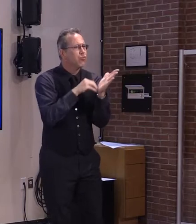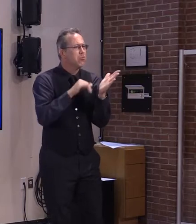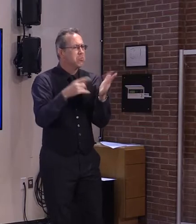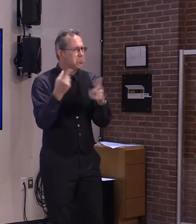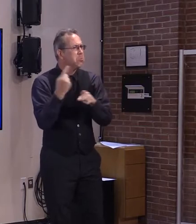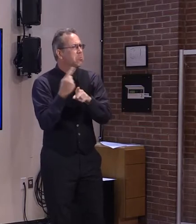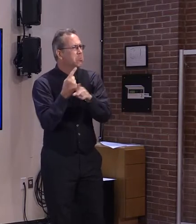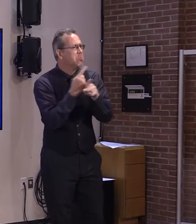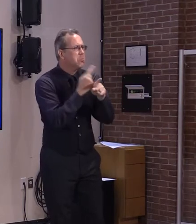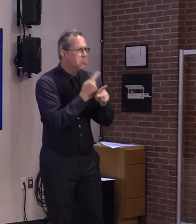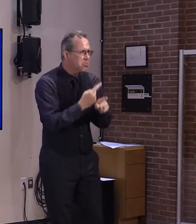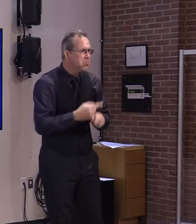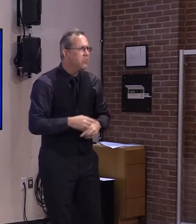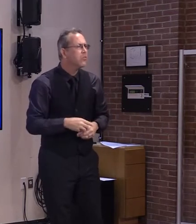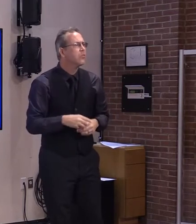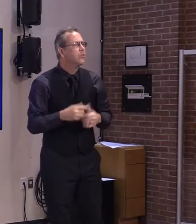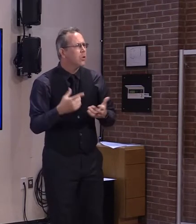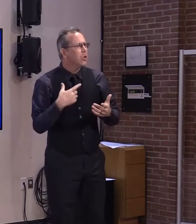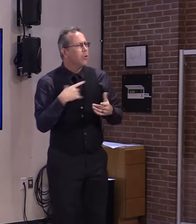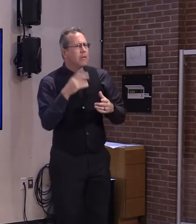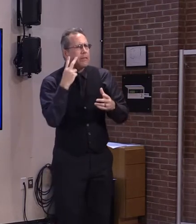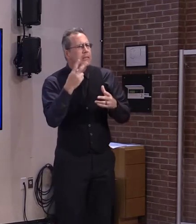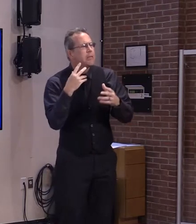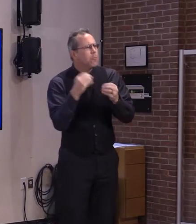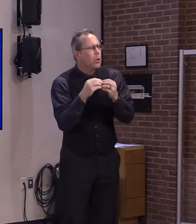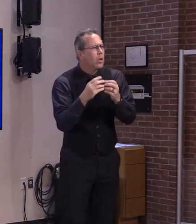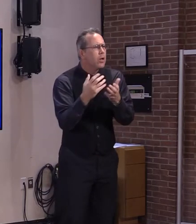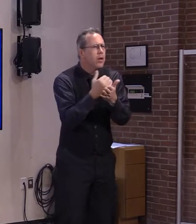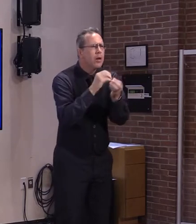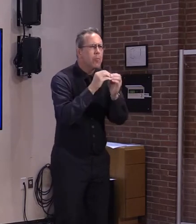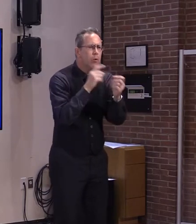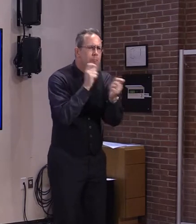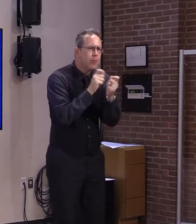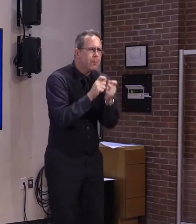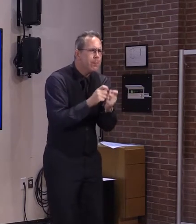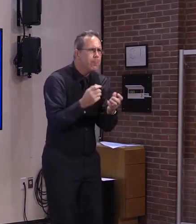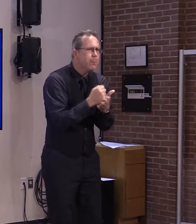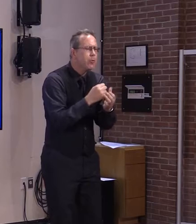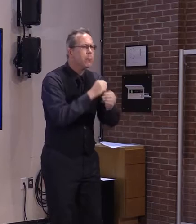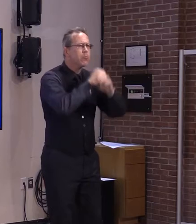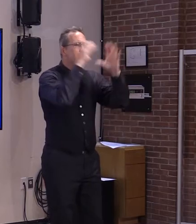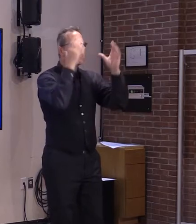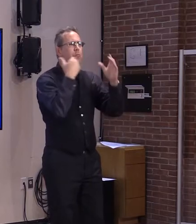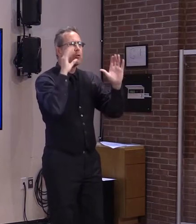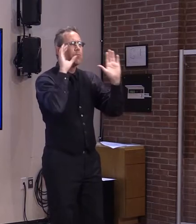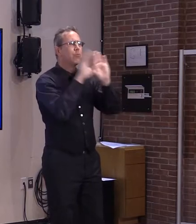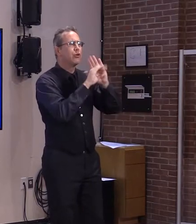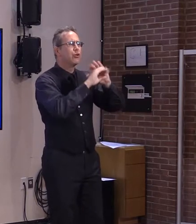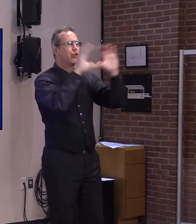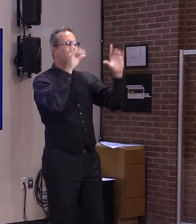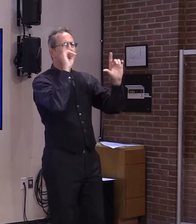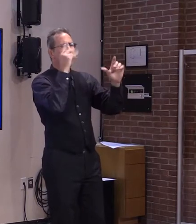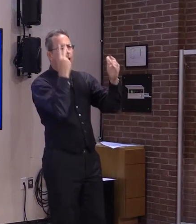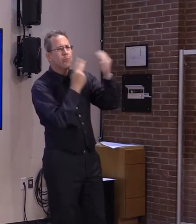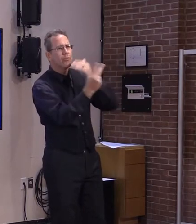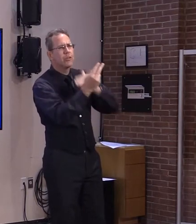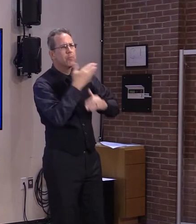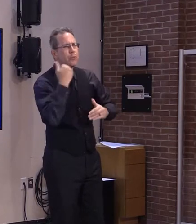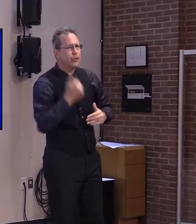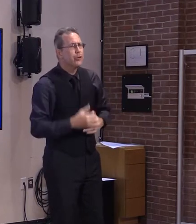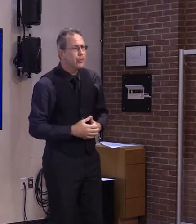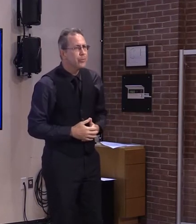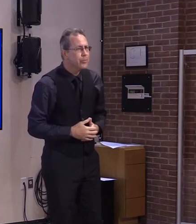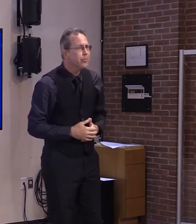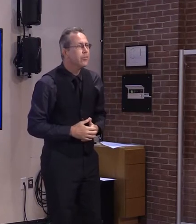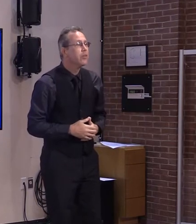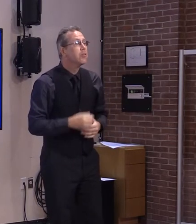a little bit more data to understand the trajectory that we're going to be on. You know, we saw some improvement last week, but again,